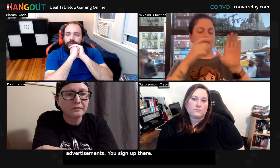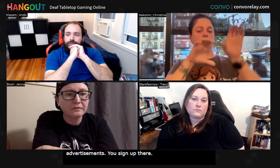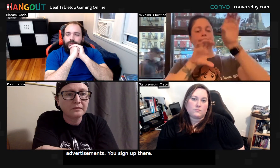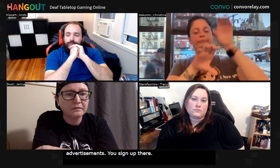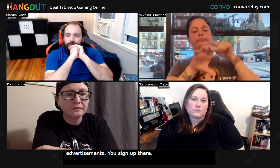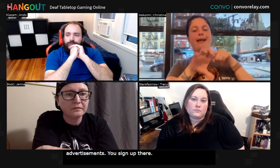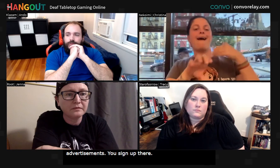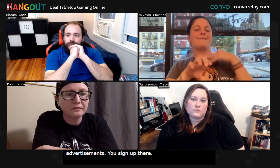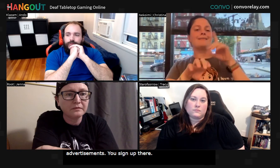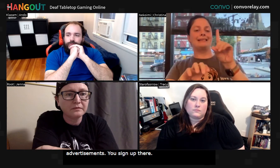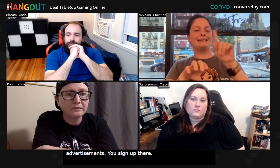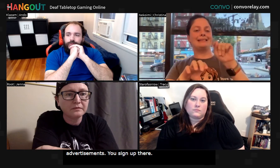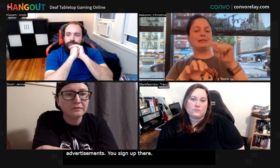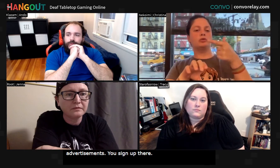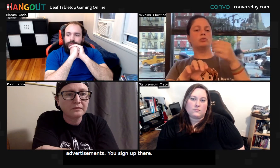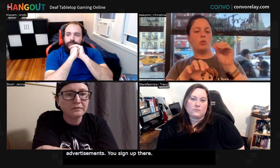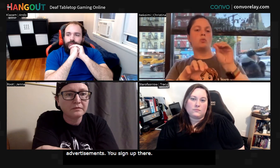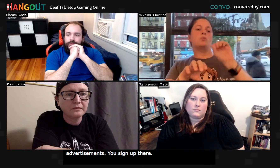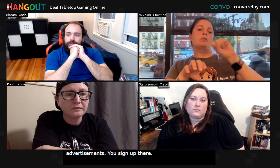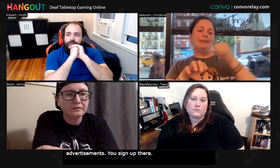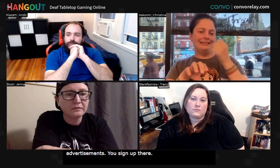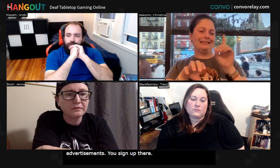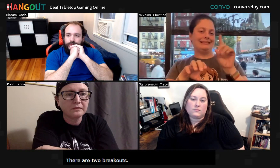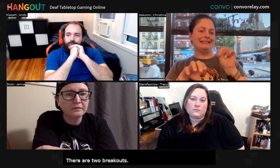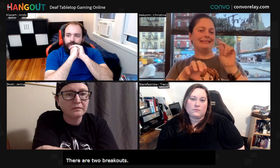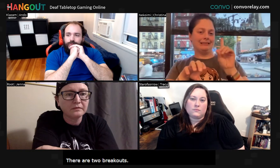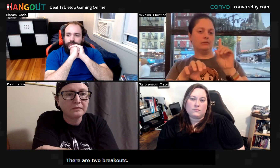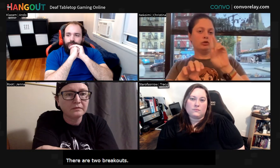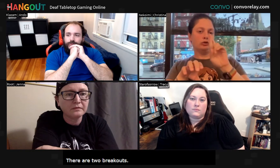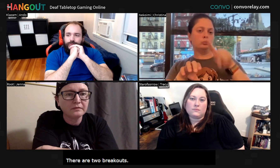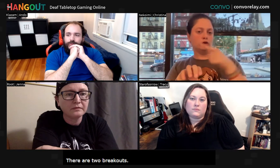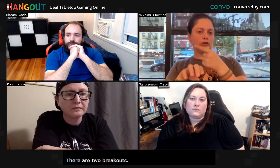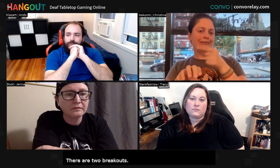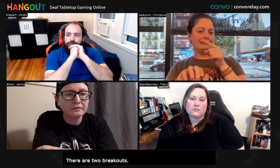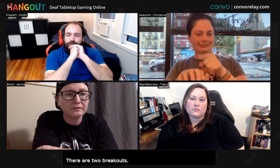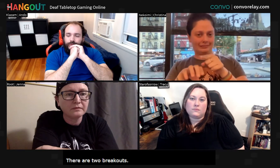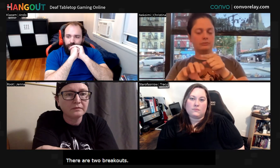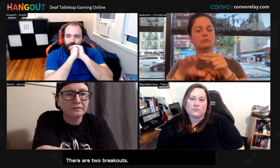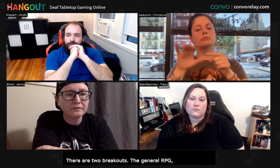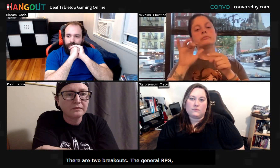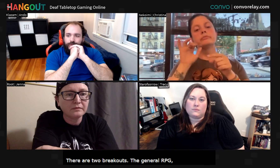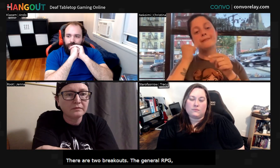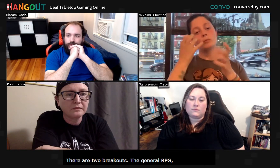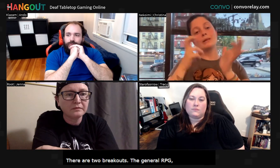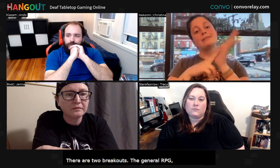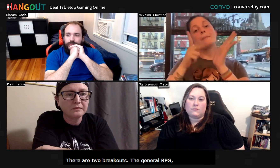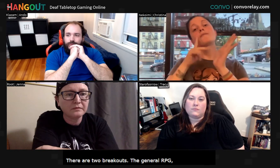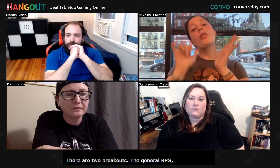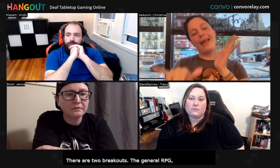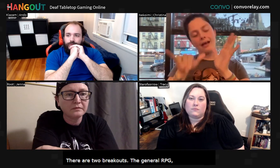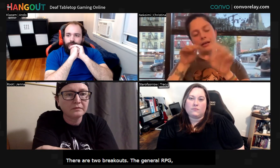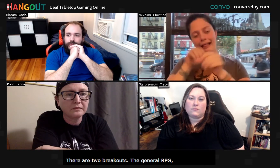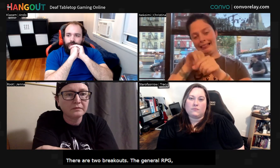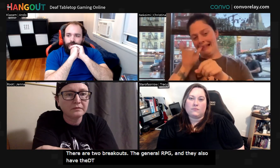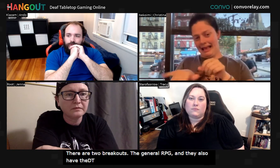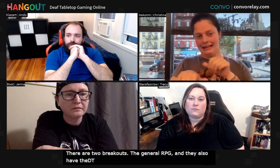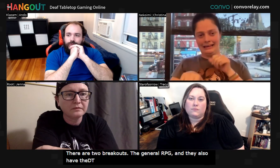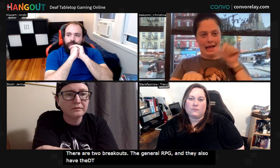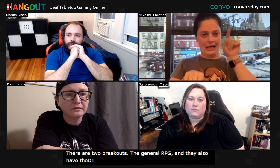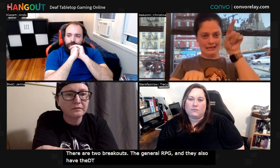the general RPG, and then they also have the DTGO's RPG. If you wanted to sign up for